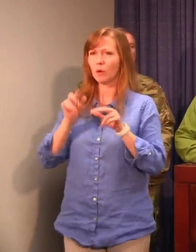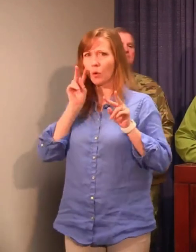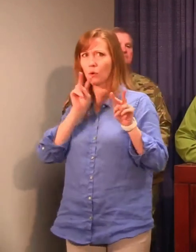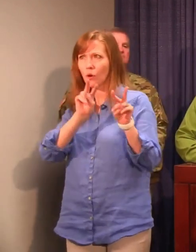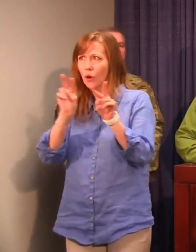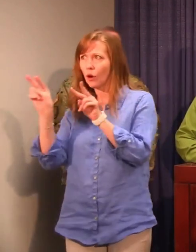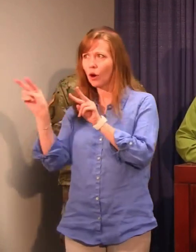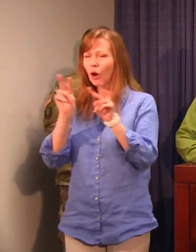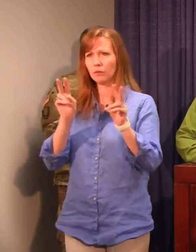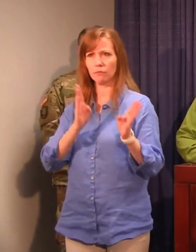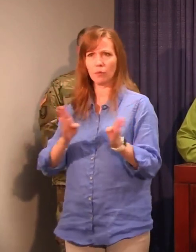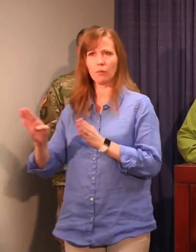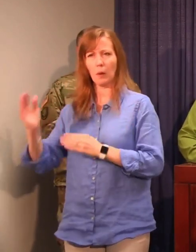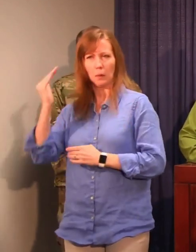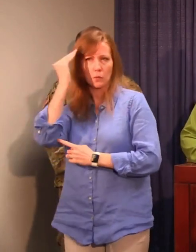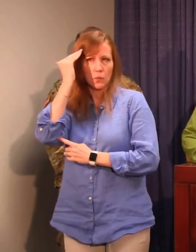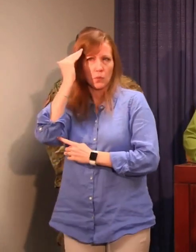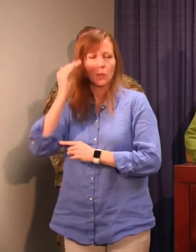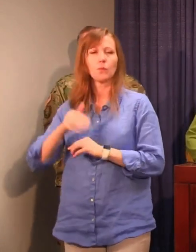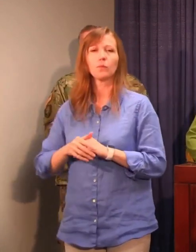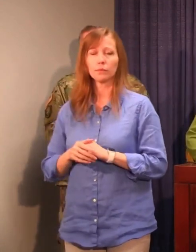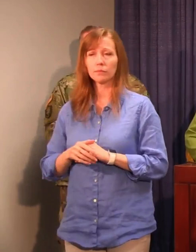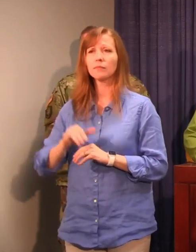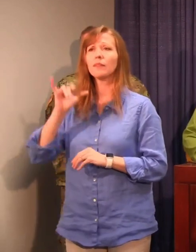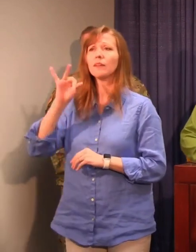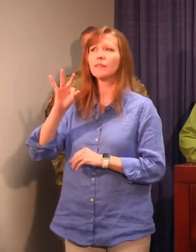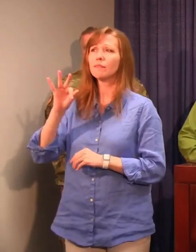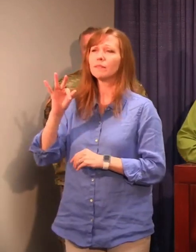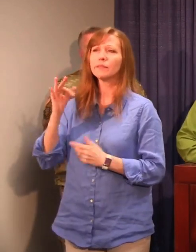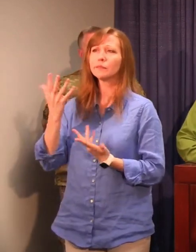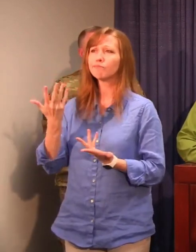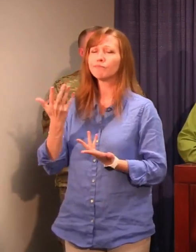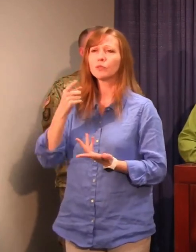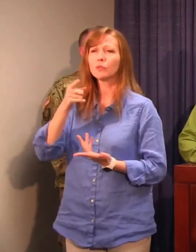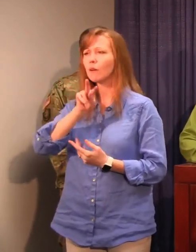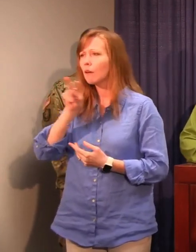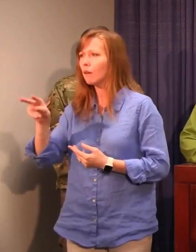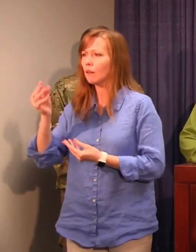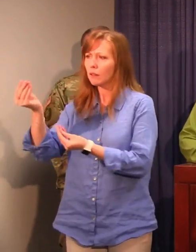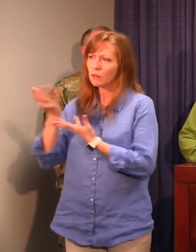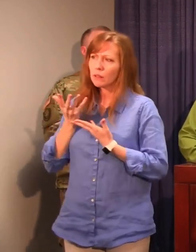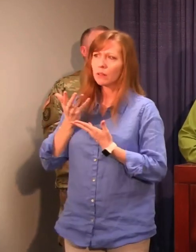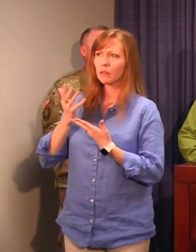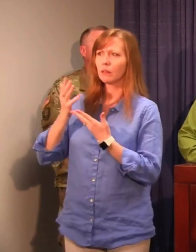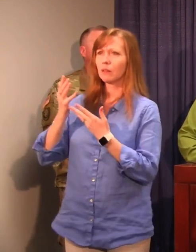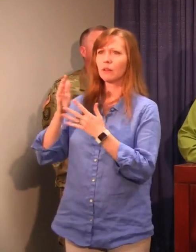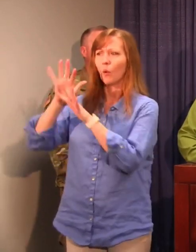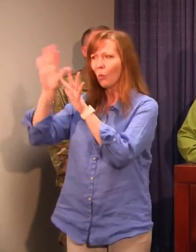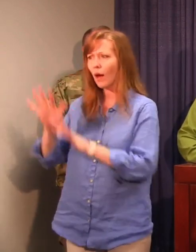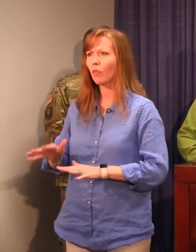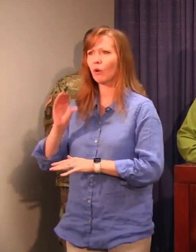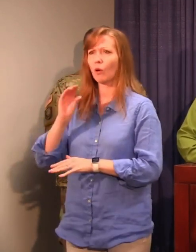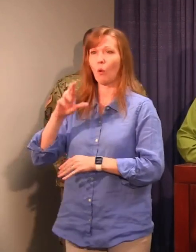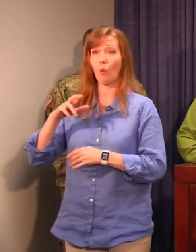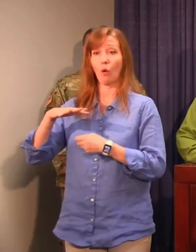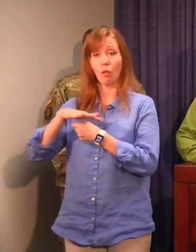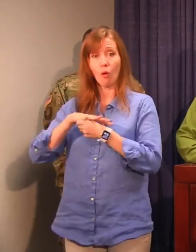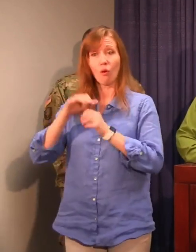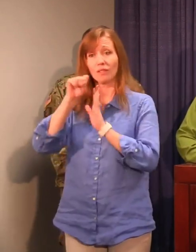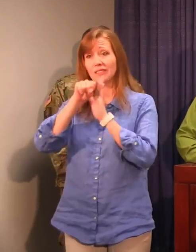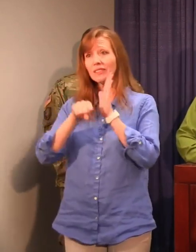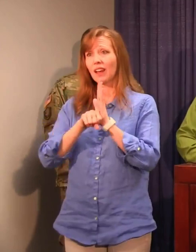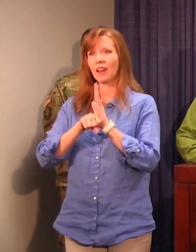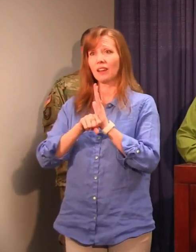know, when they're given information from the Weather Service or from state or local government officials, that they take that